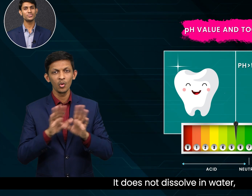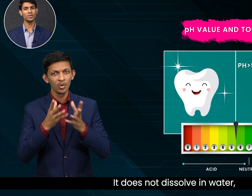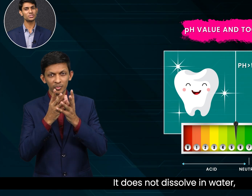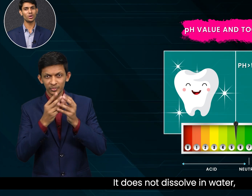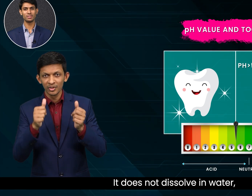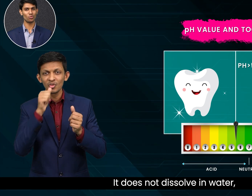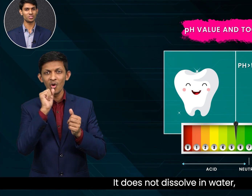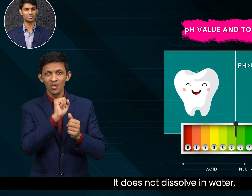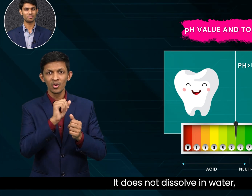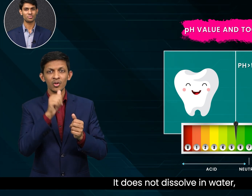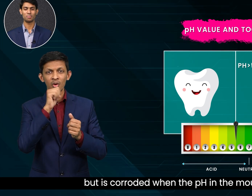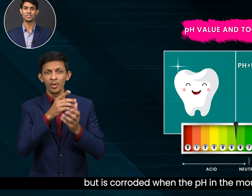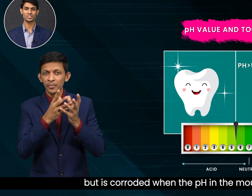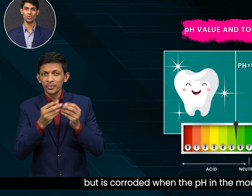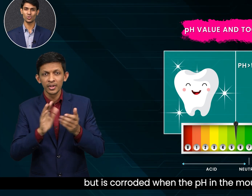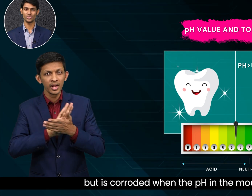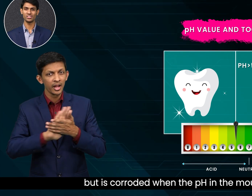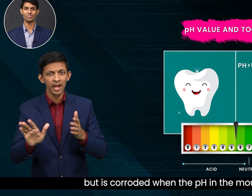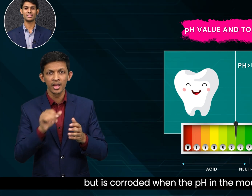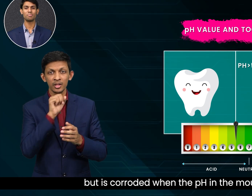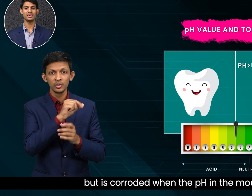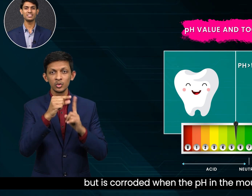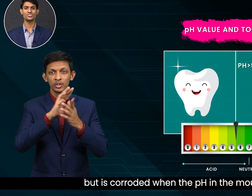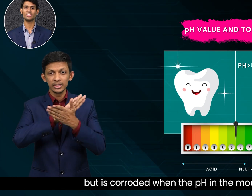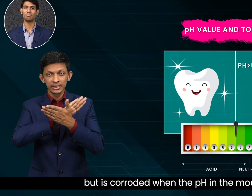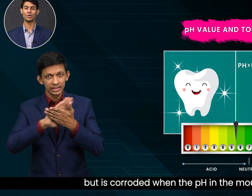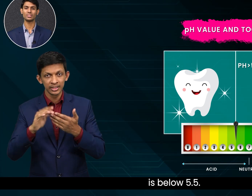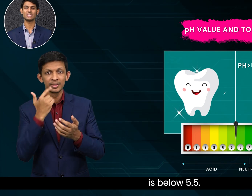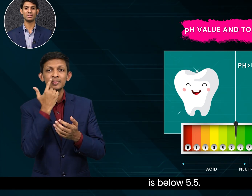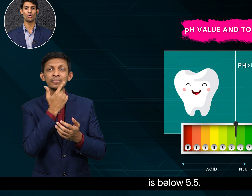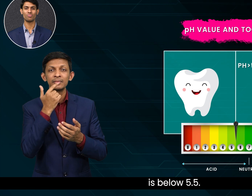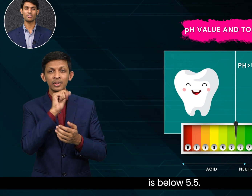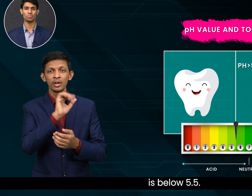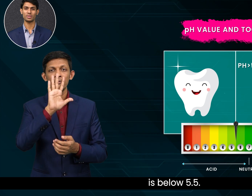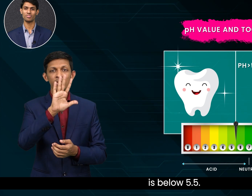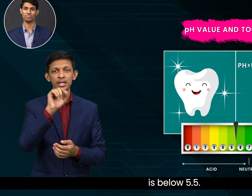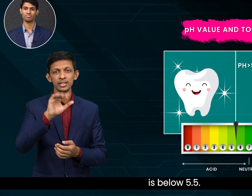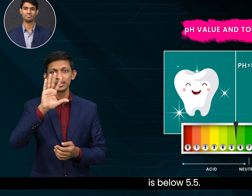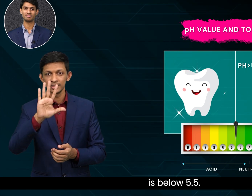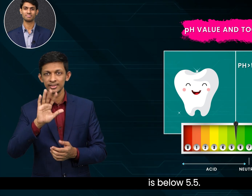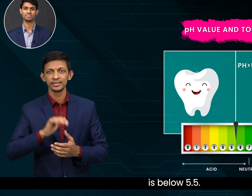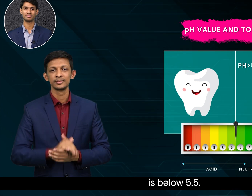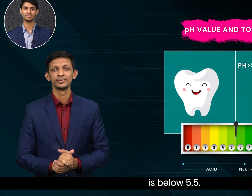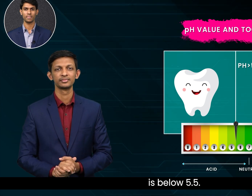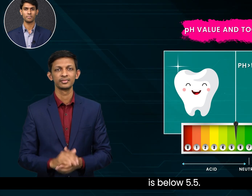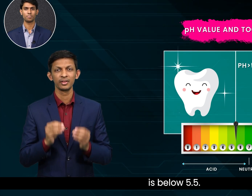It does not dissolve in water, but is corroded when the pH in the mouth is below 5.5.